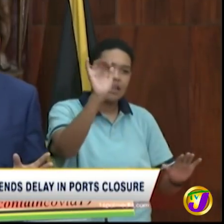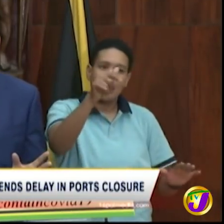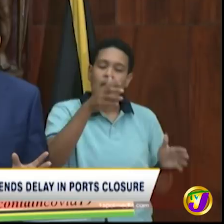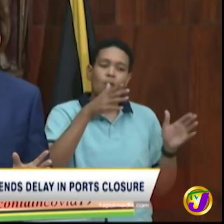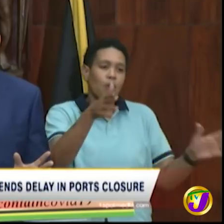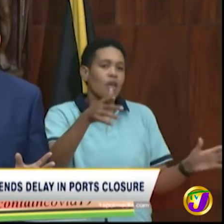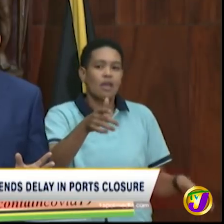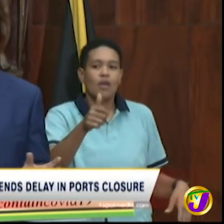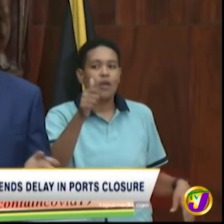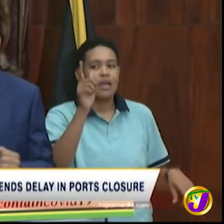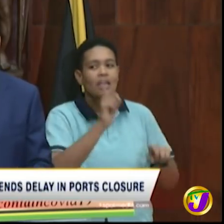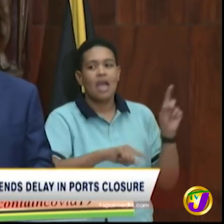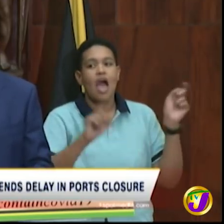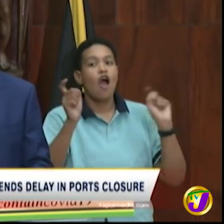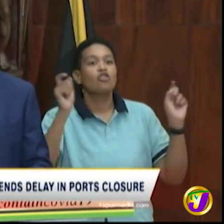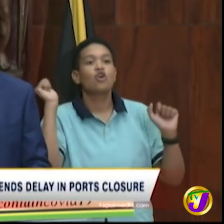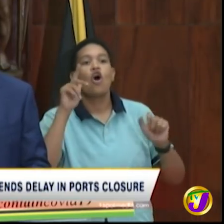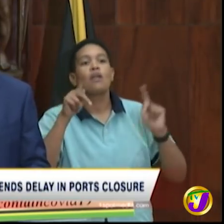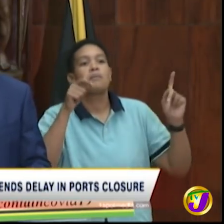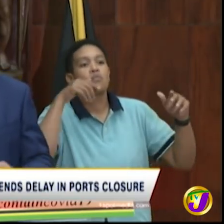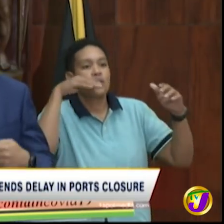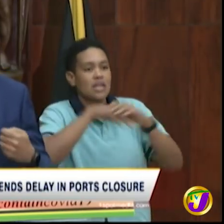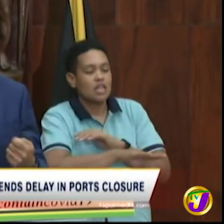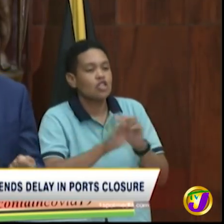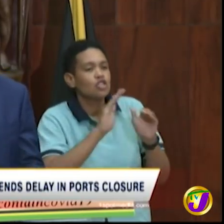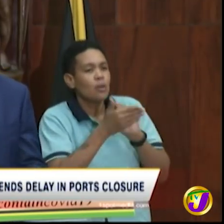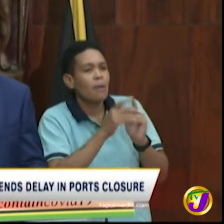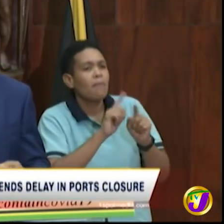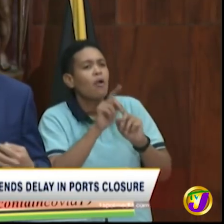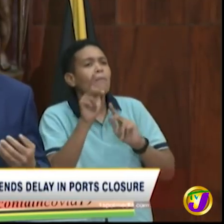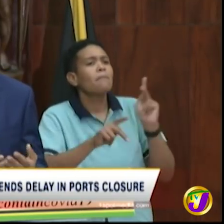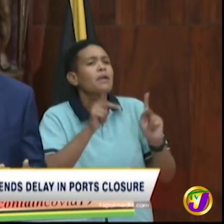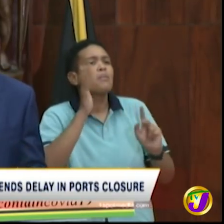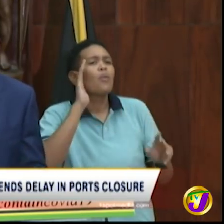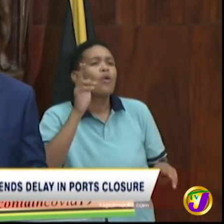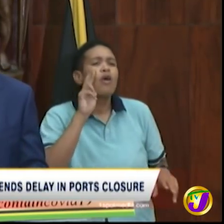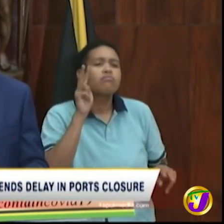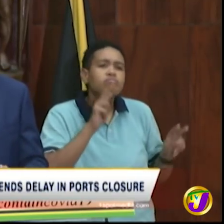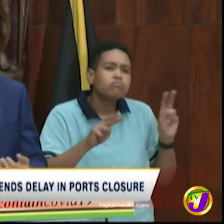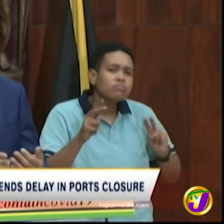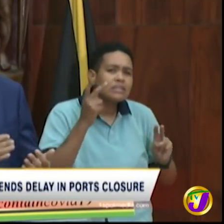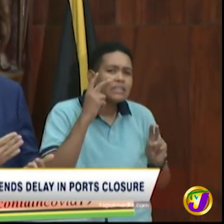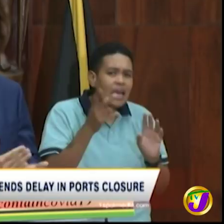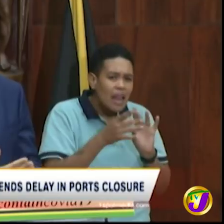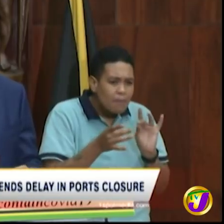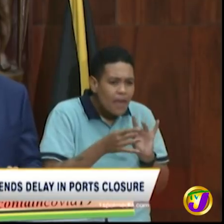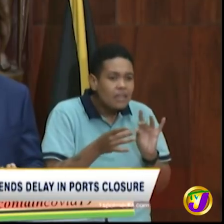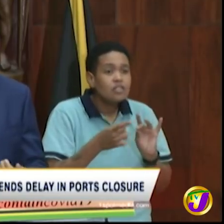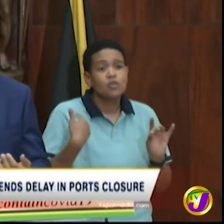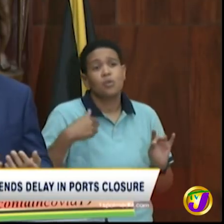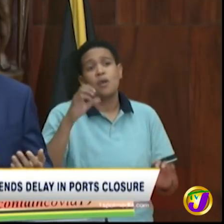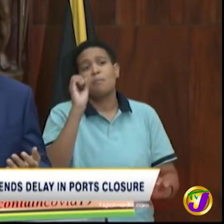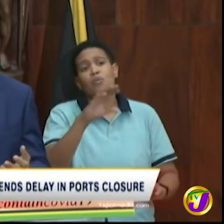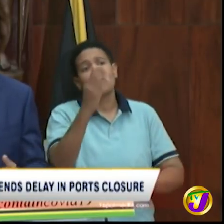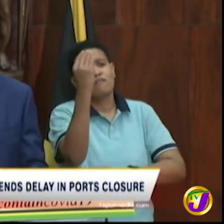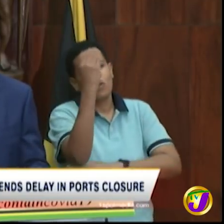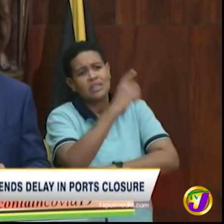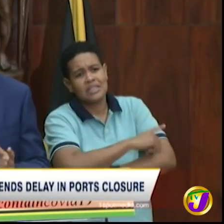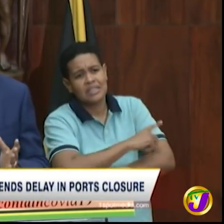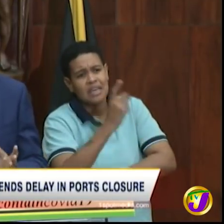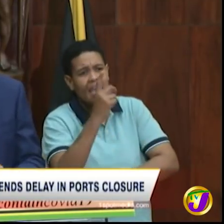definitely could not control all the people coming in. But people would have interpreted, would have seen the messages that we have put on 14